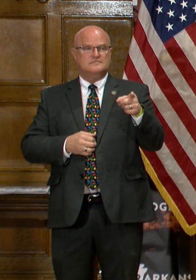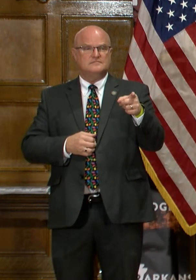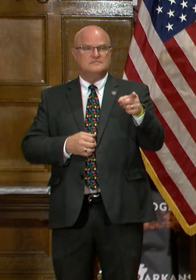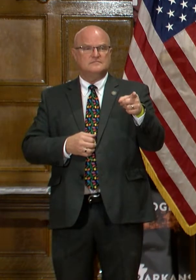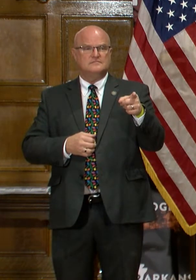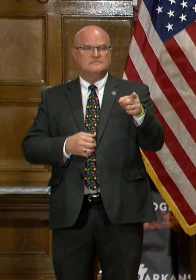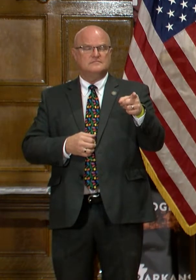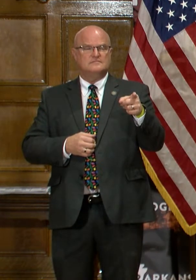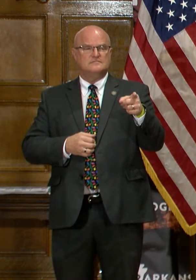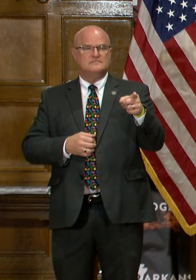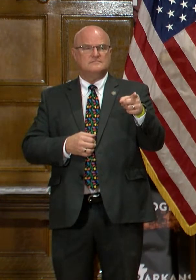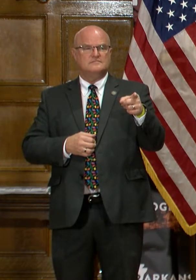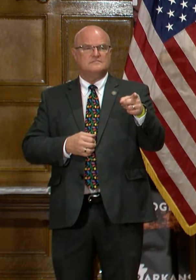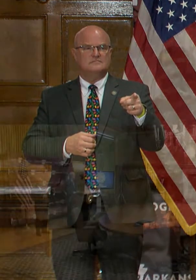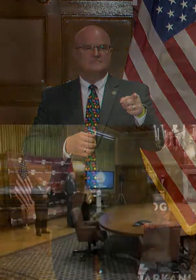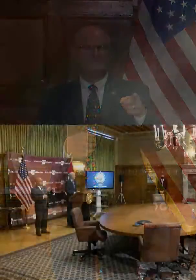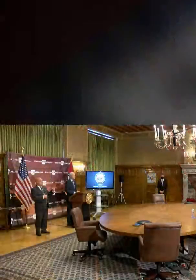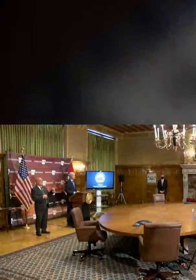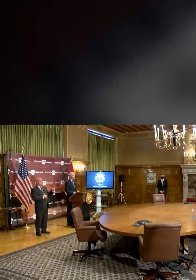In the